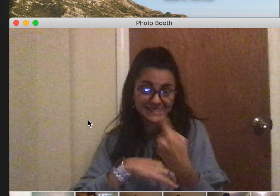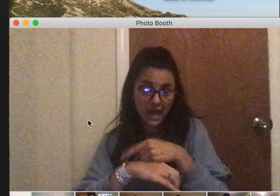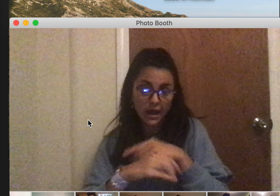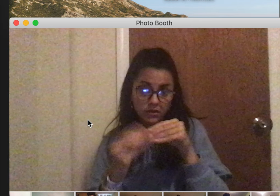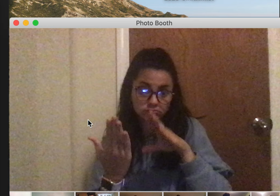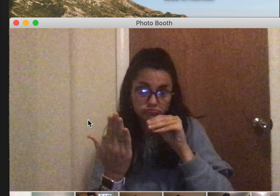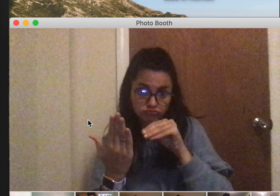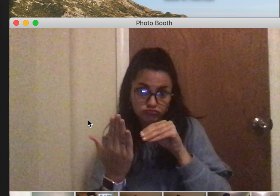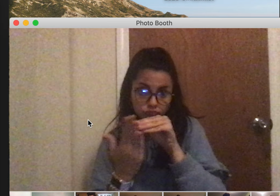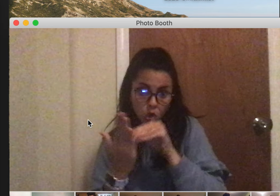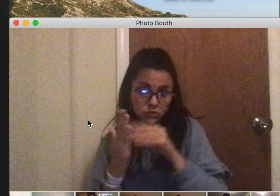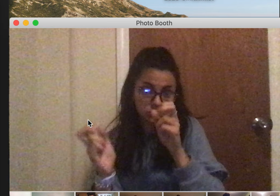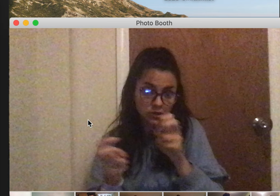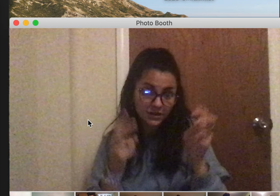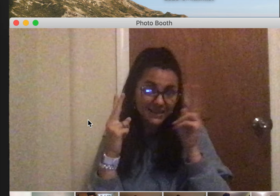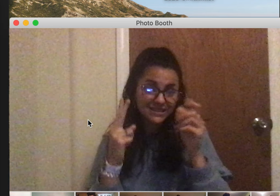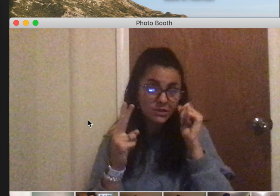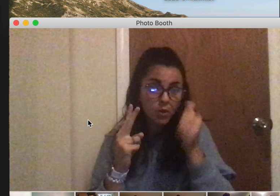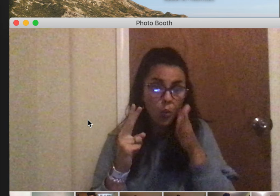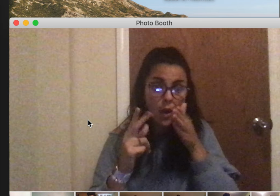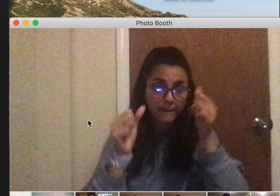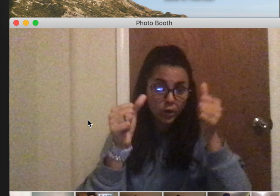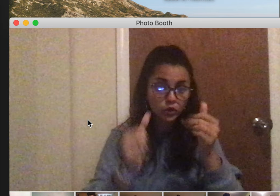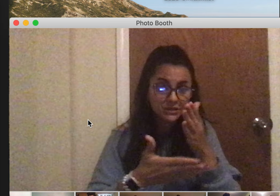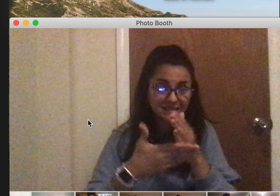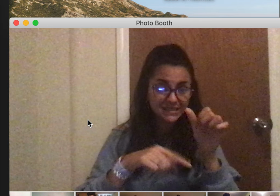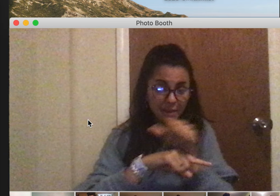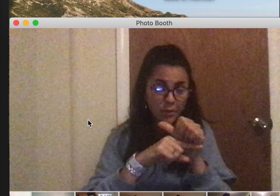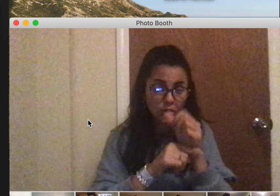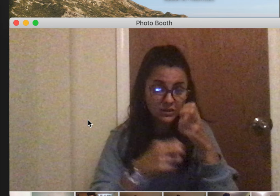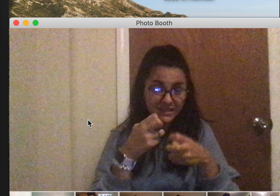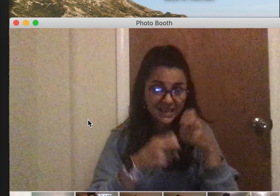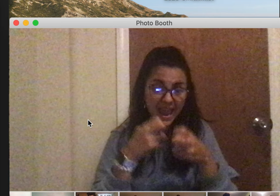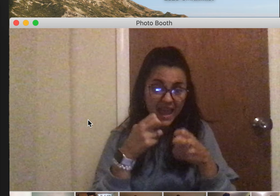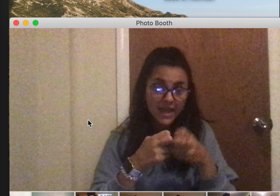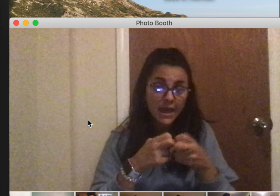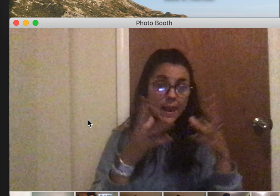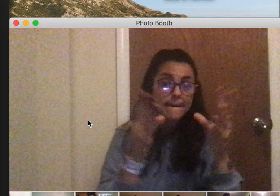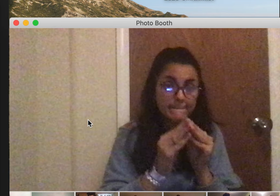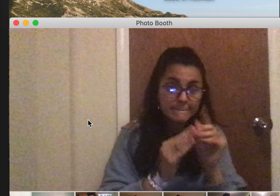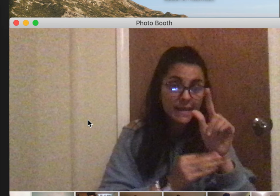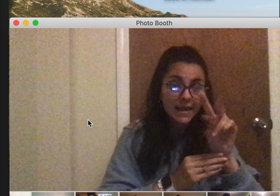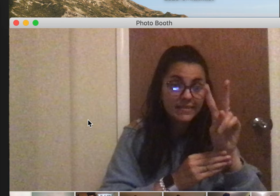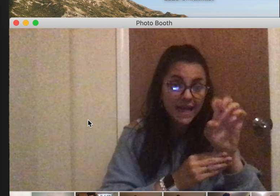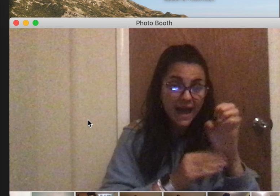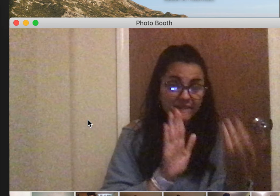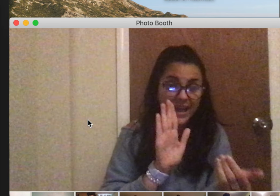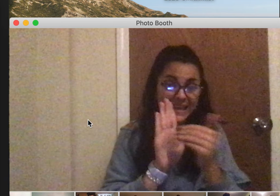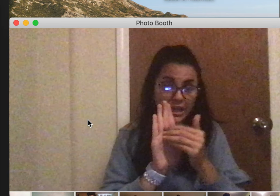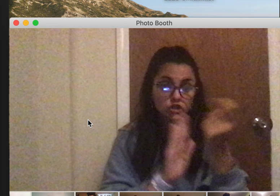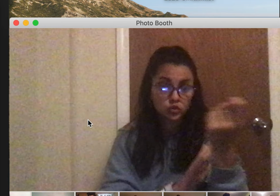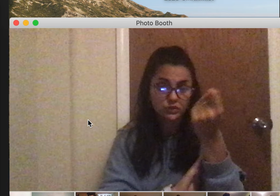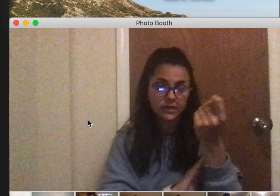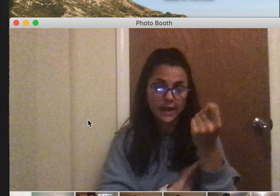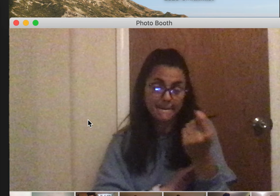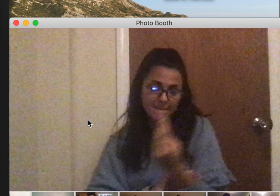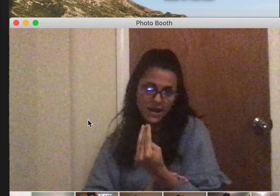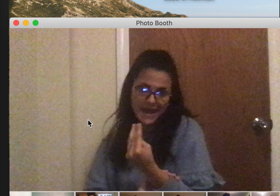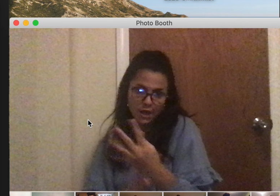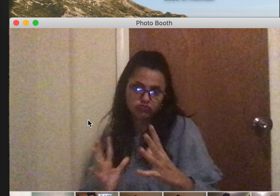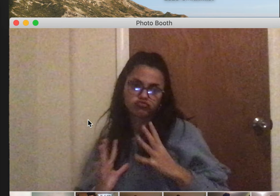problems, and then we will meet live again you're off on Monday, so we will meet live again on Tuesday, and we'll go